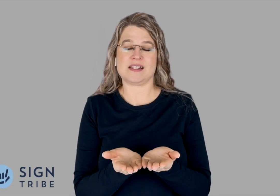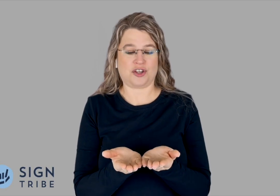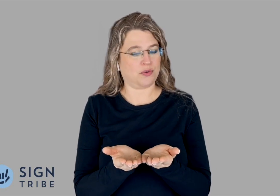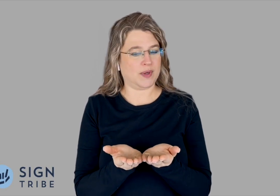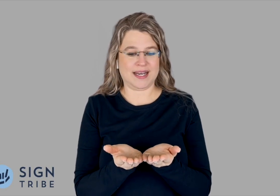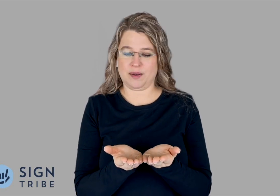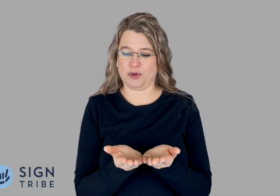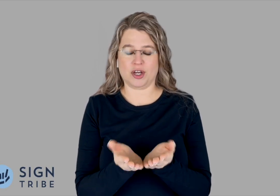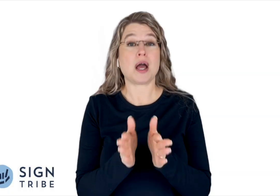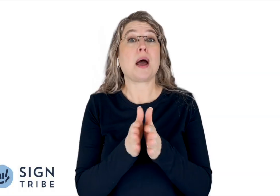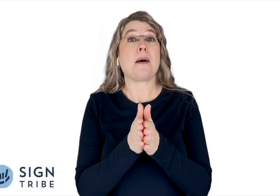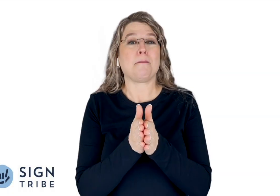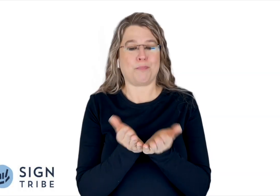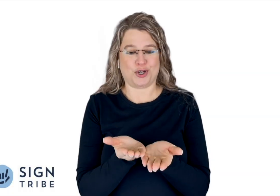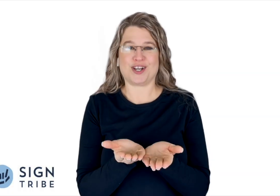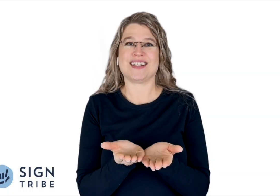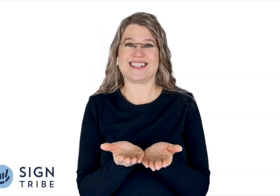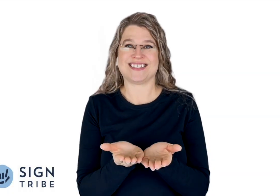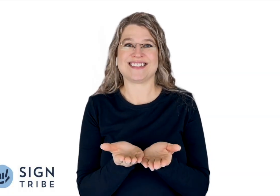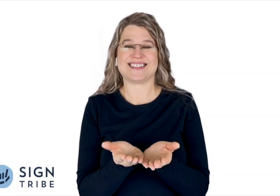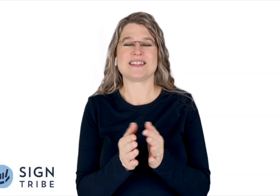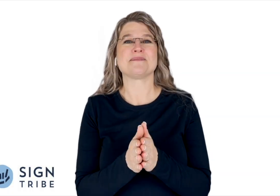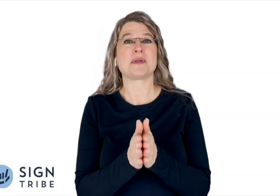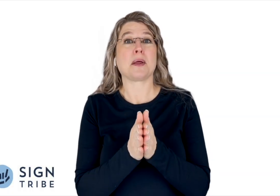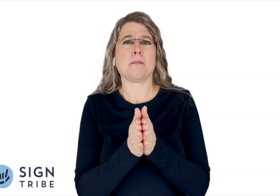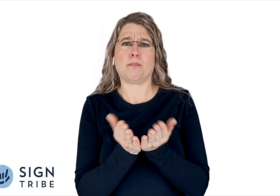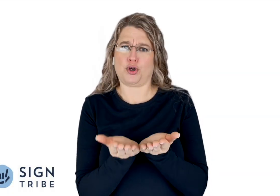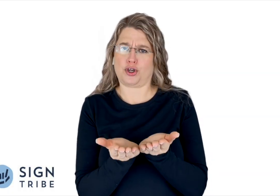you're reading a book. Book. Book.